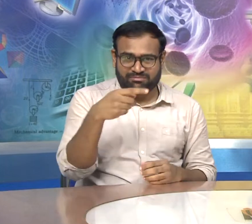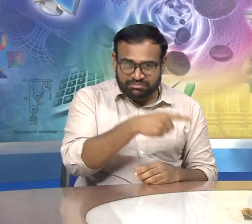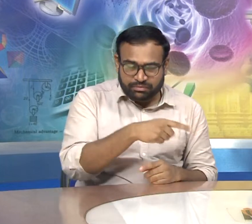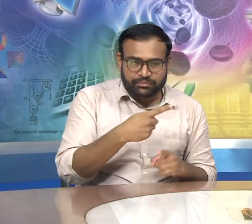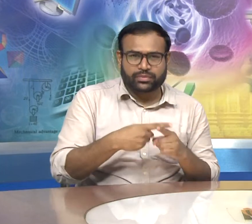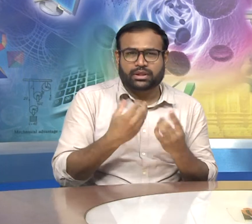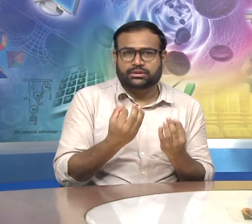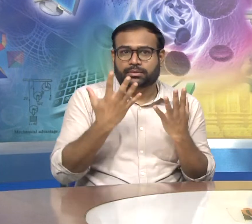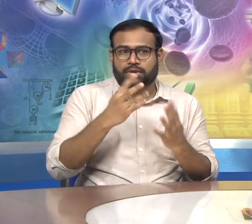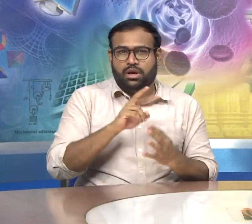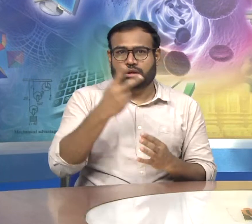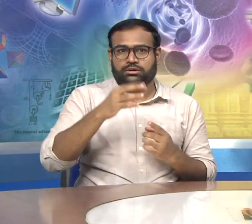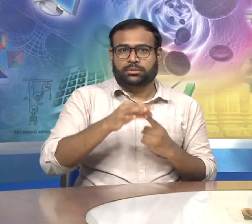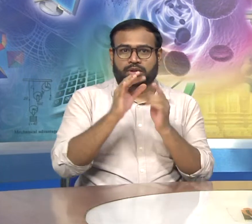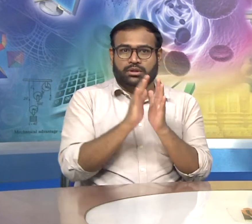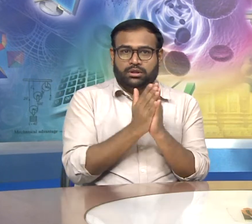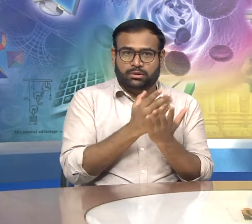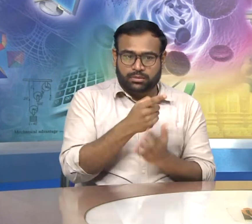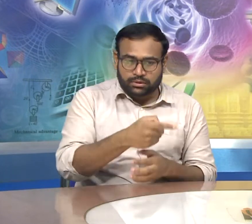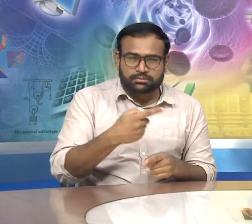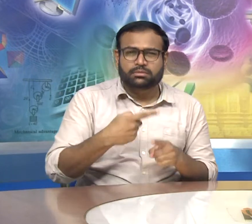and public libraries.